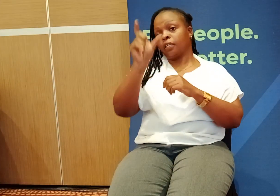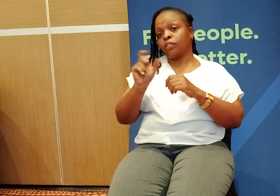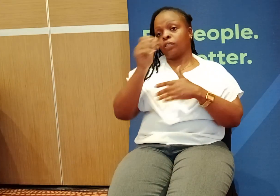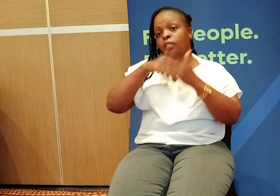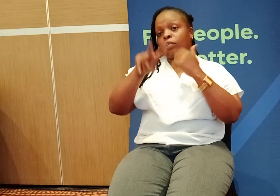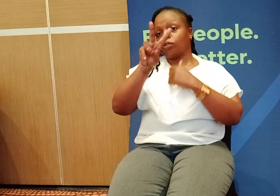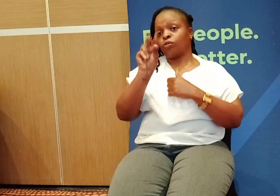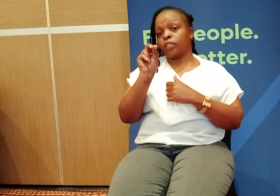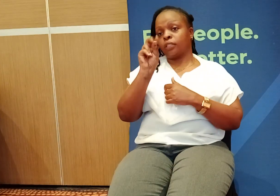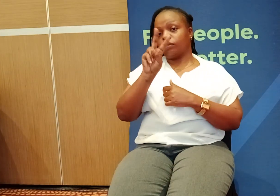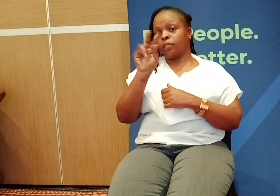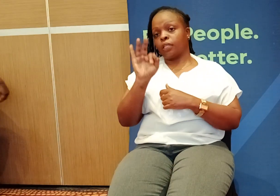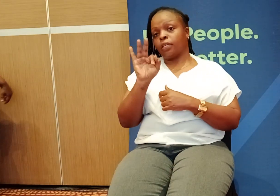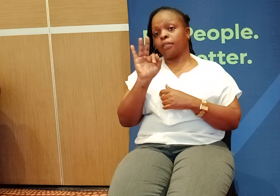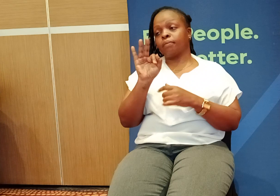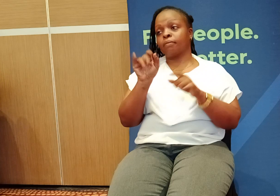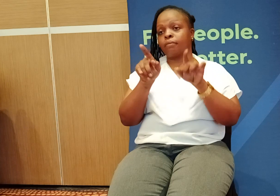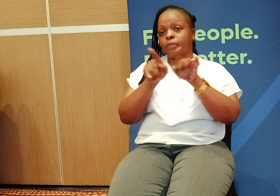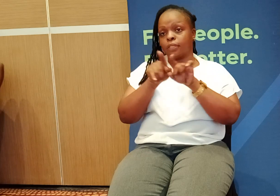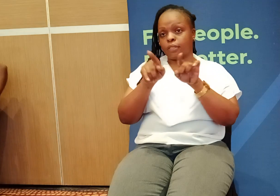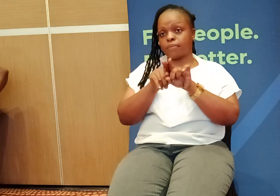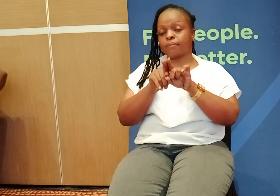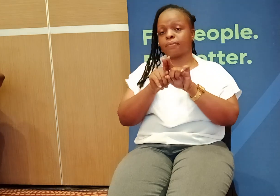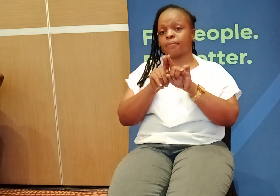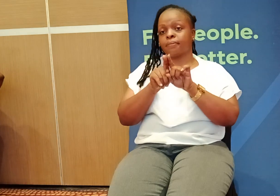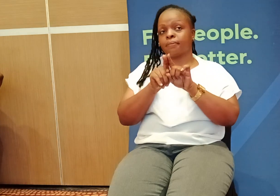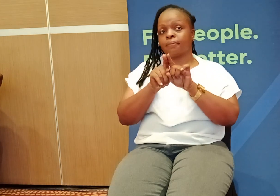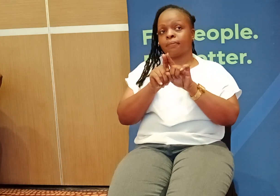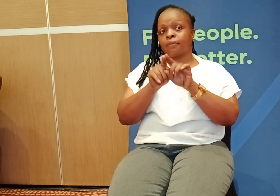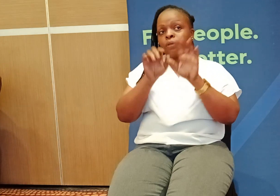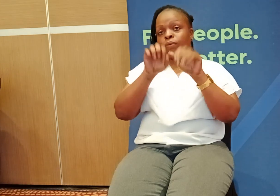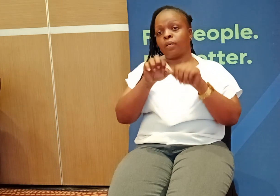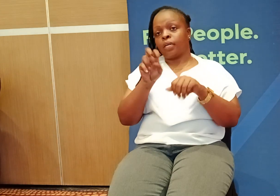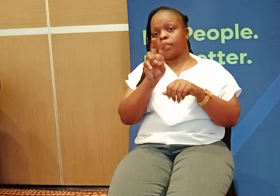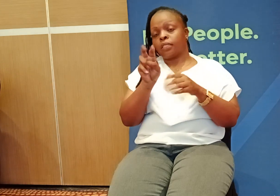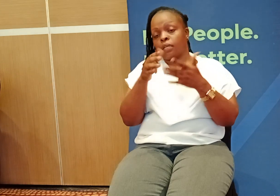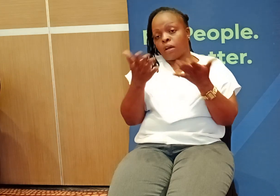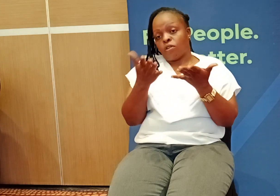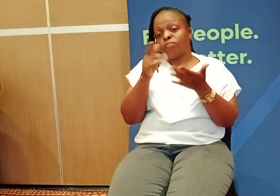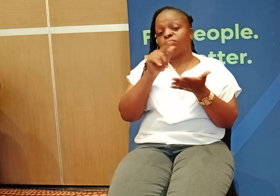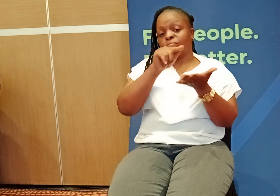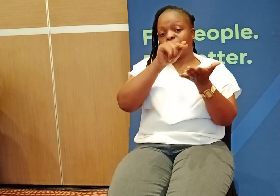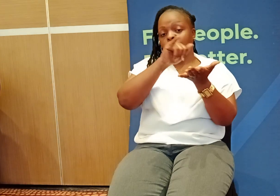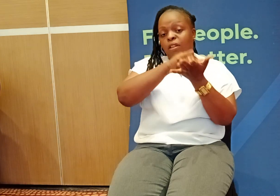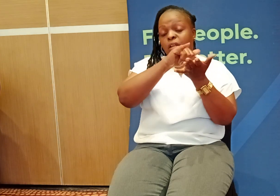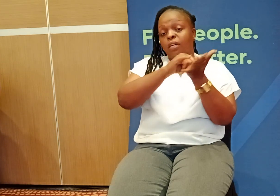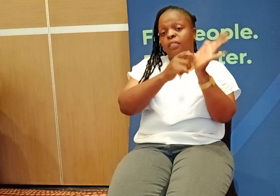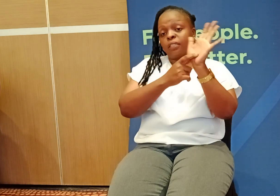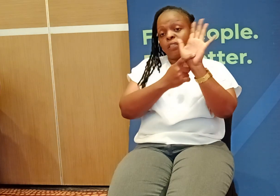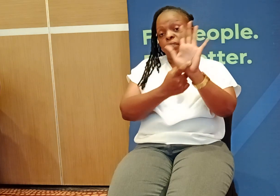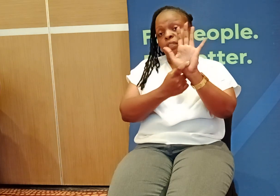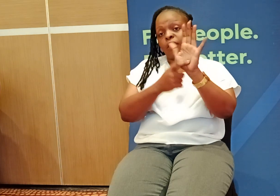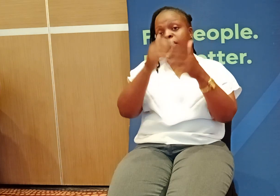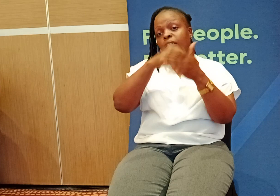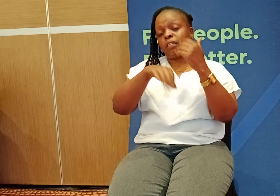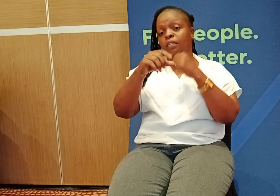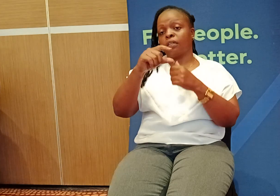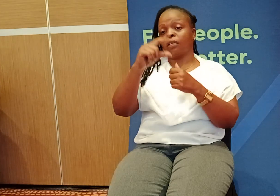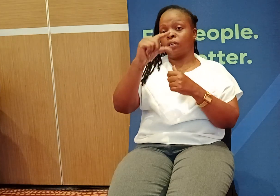2023. And you can see that how that has reflected in the growth of gross loans growth